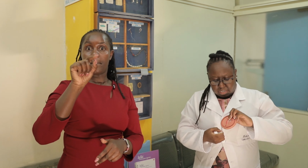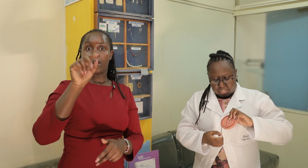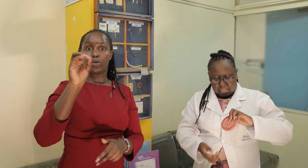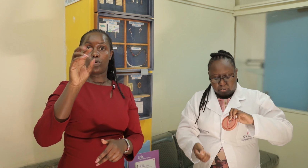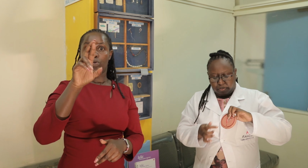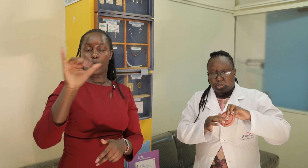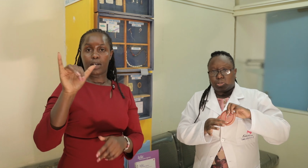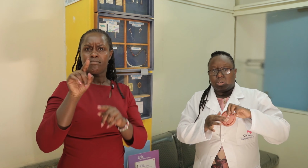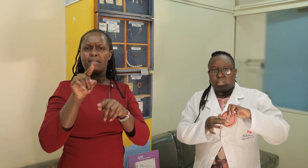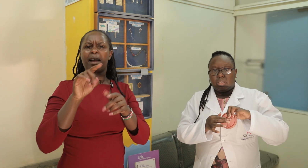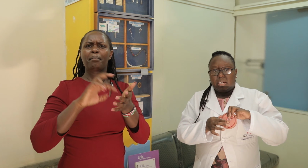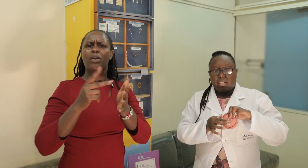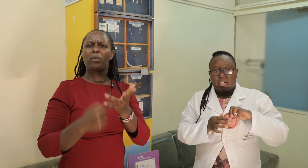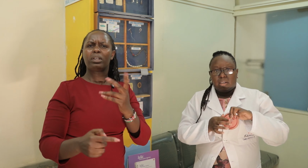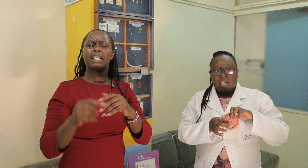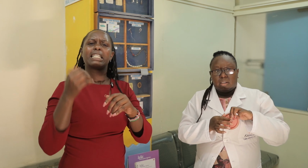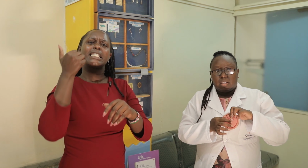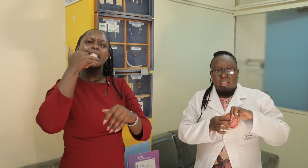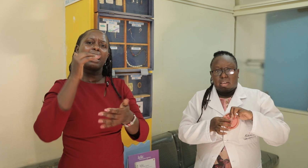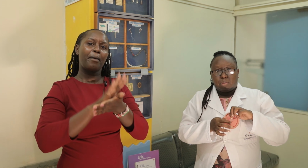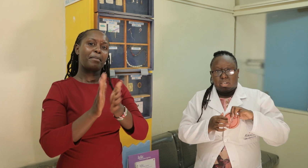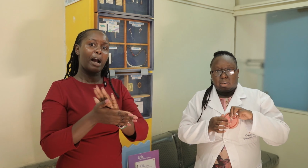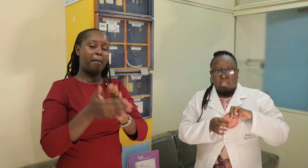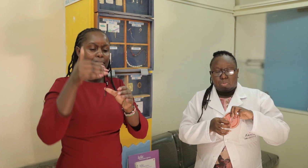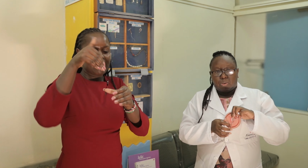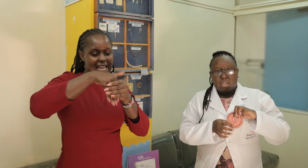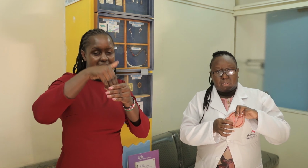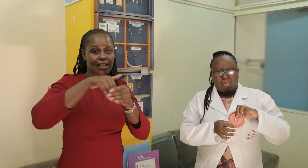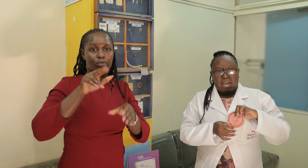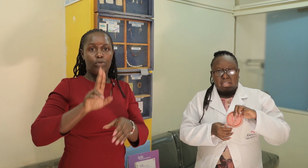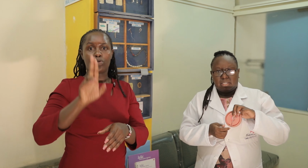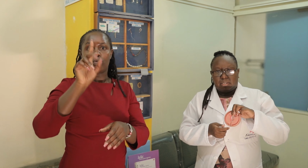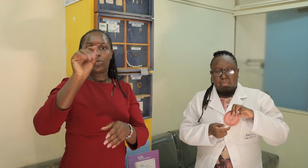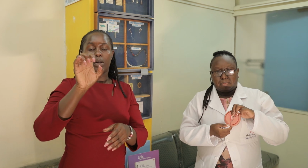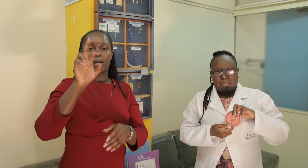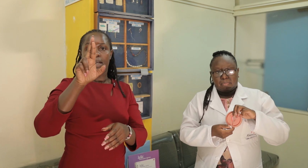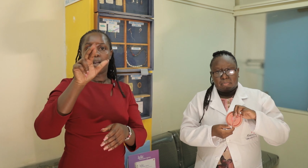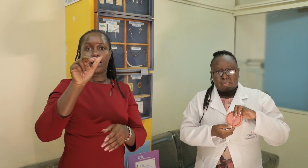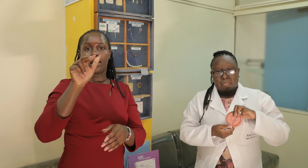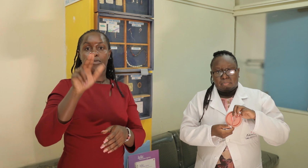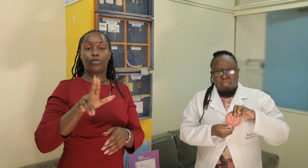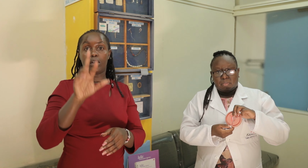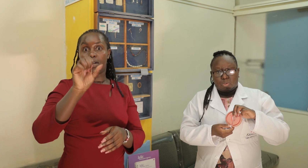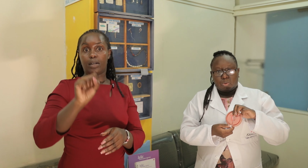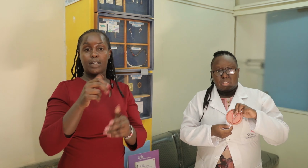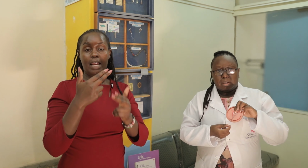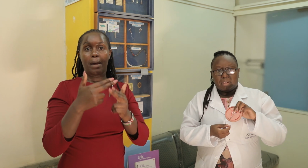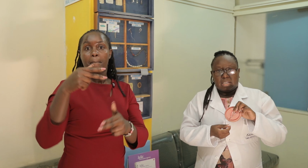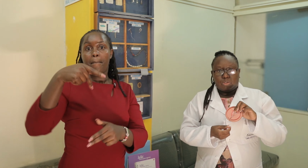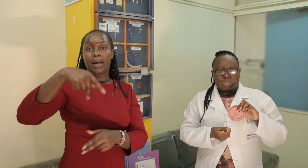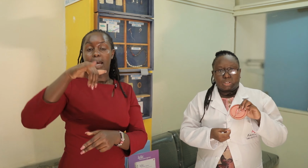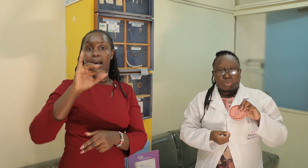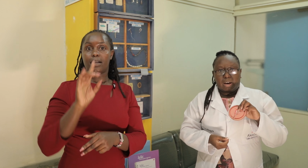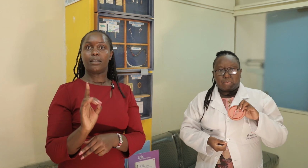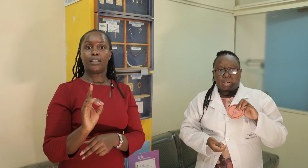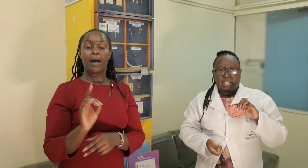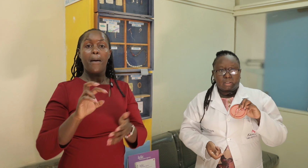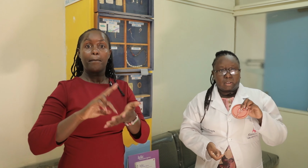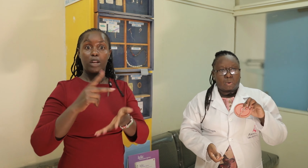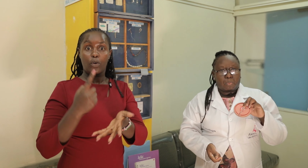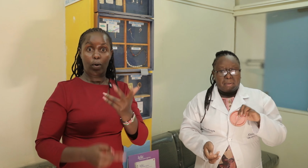can get an infection in the uterus. We call it PID. So it's something that you need to